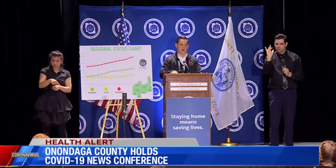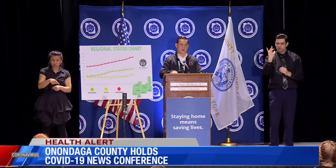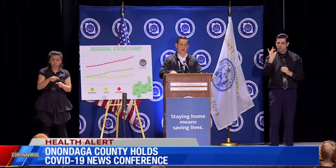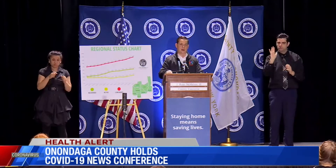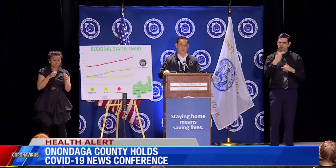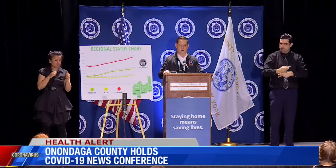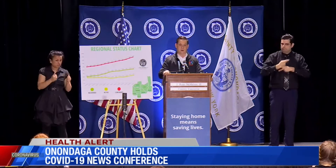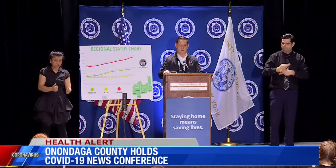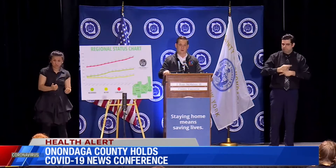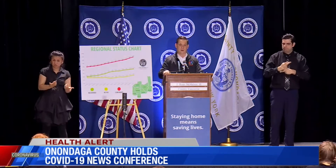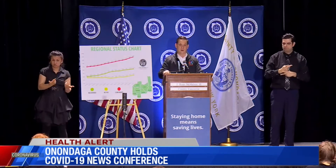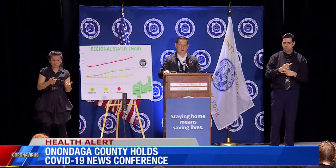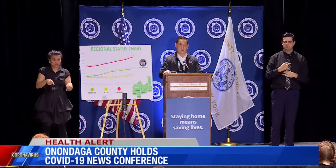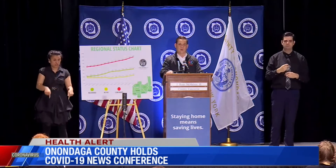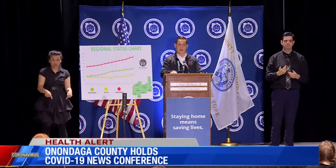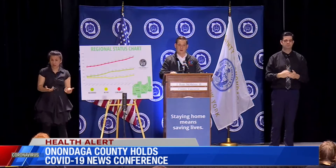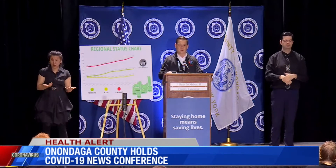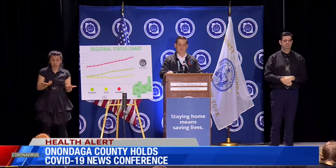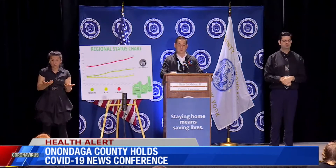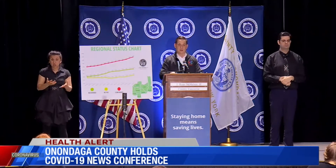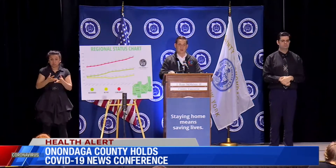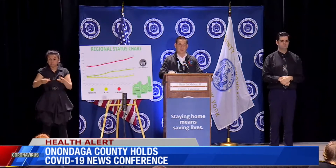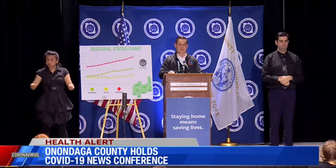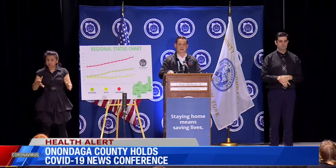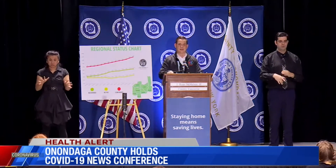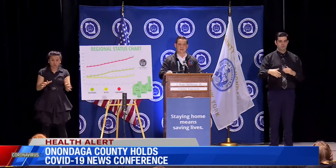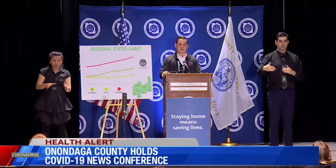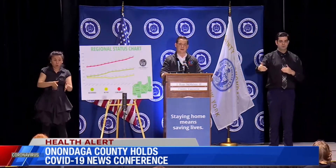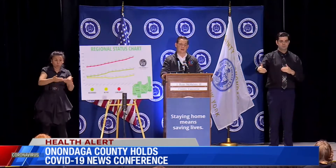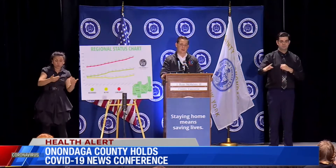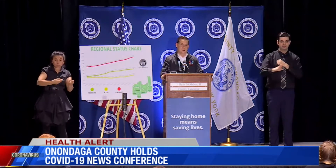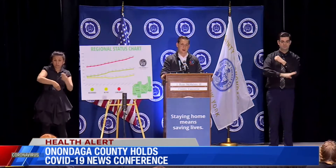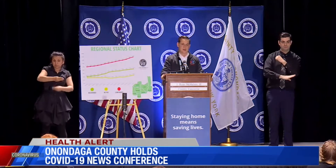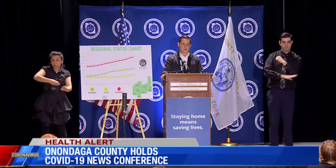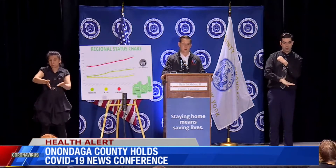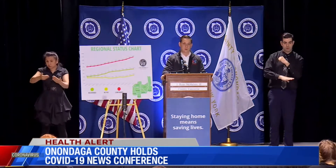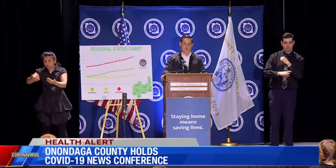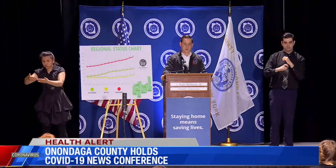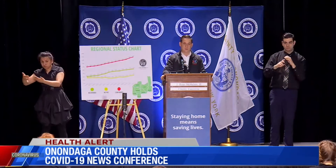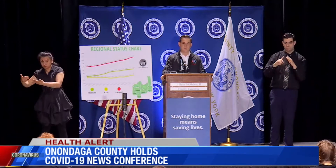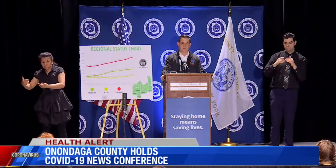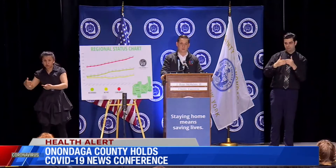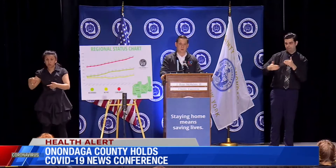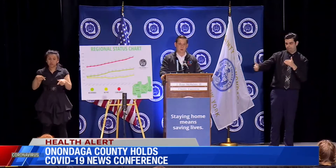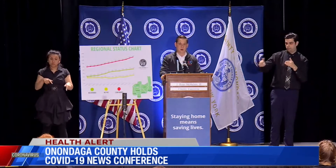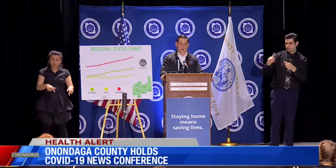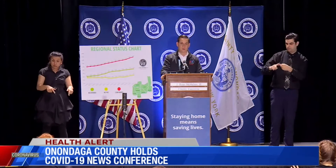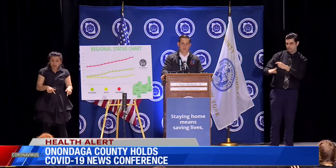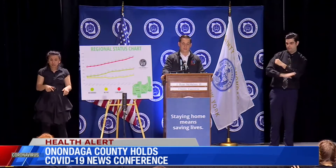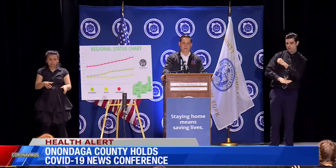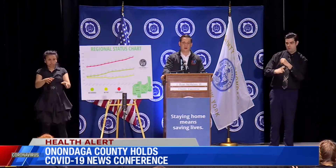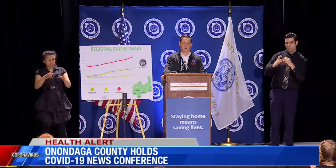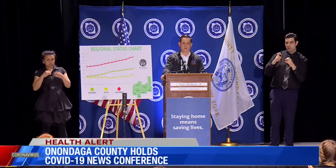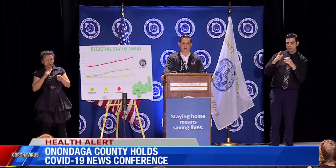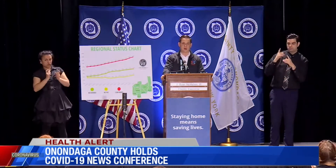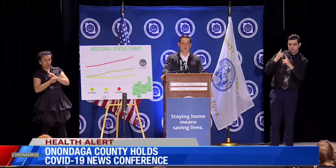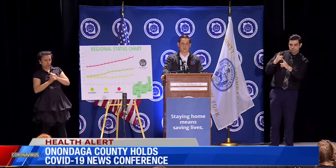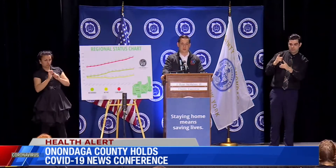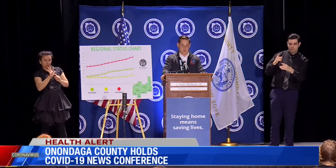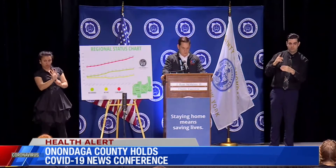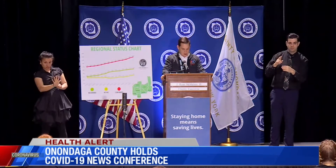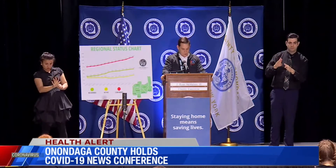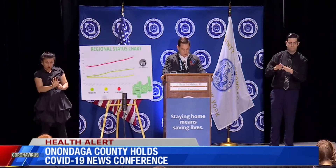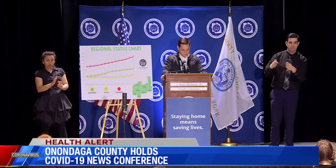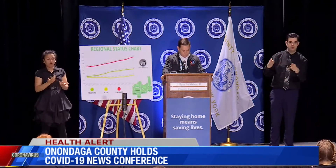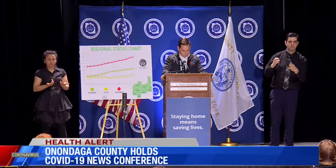going to talk about economic recovery while the virus is still here. You can still get sick. So we need people to really take care of themselves